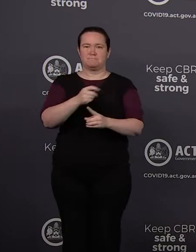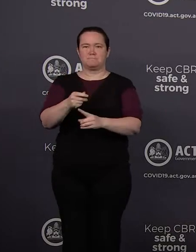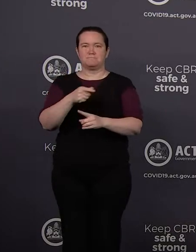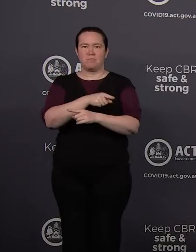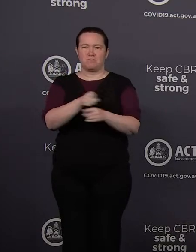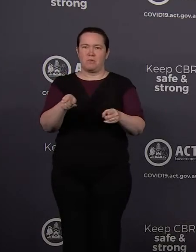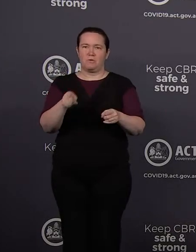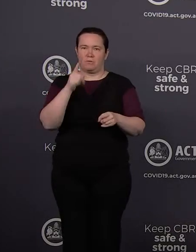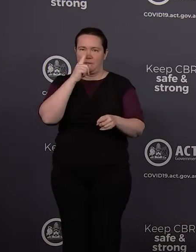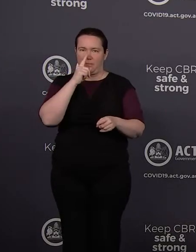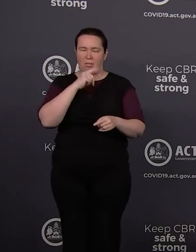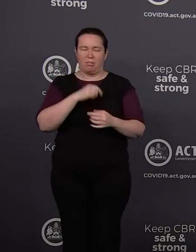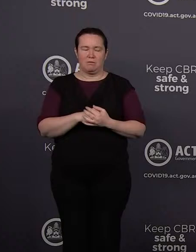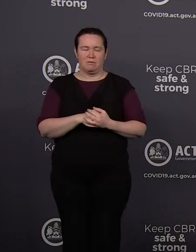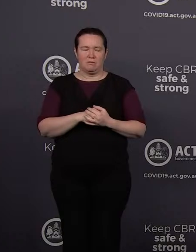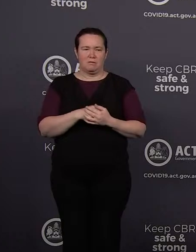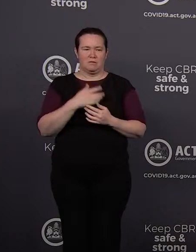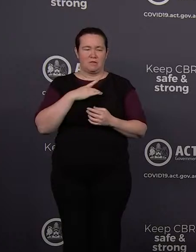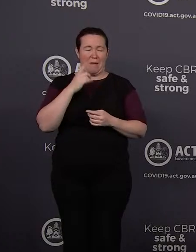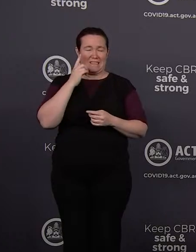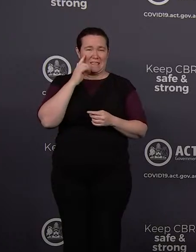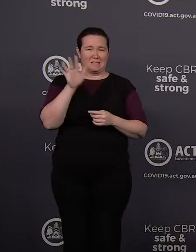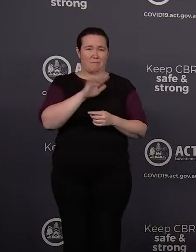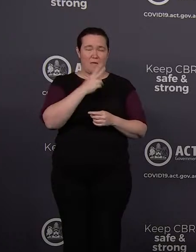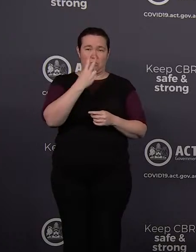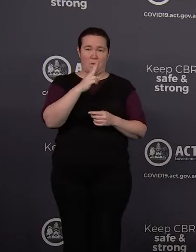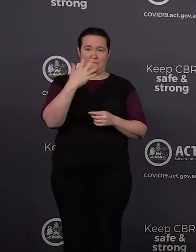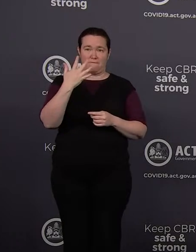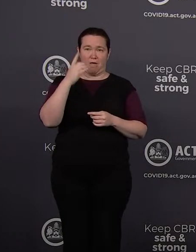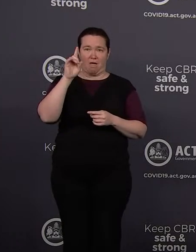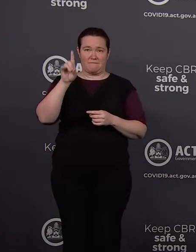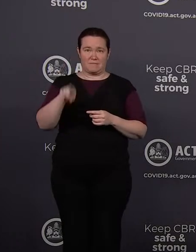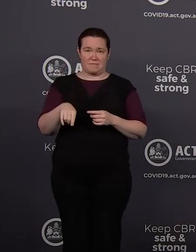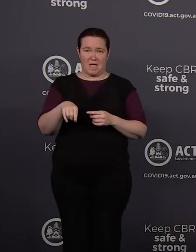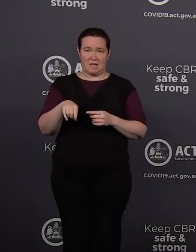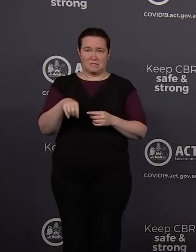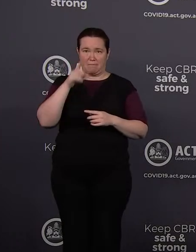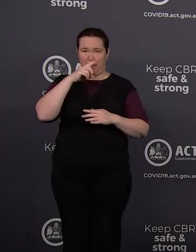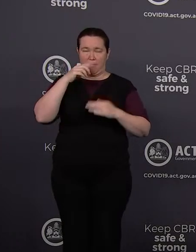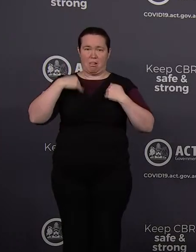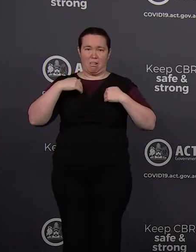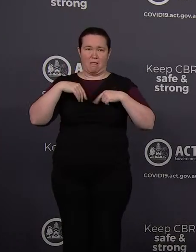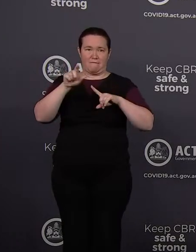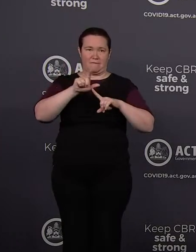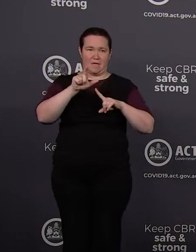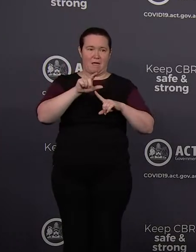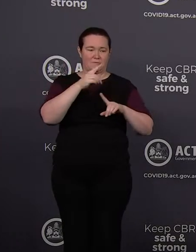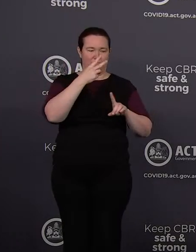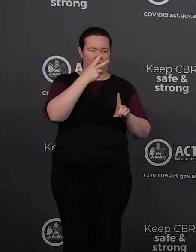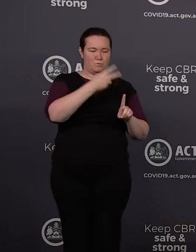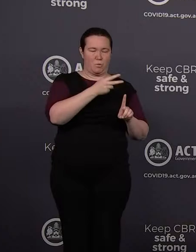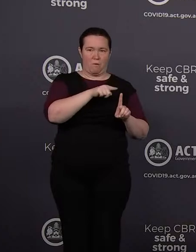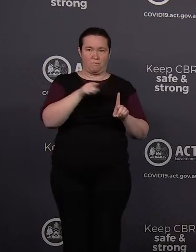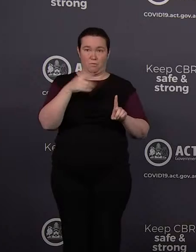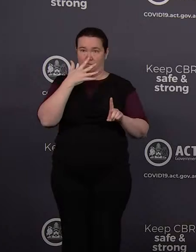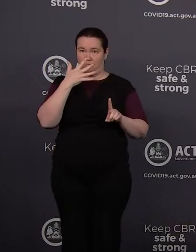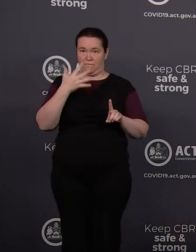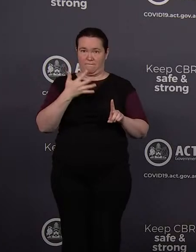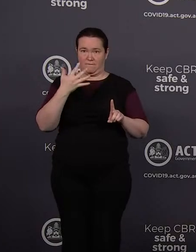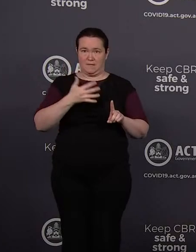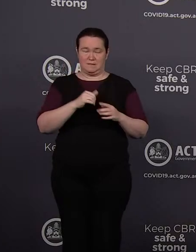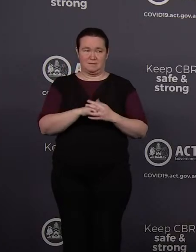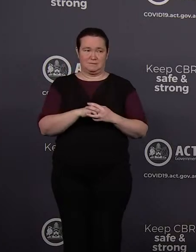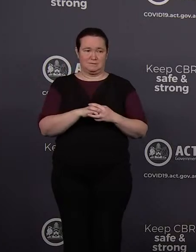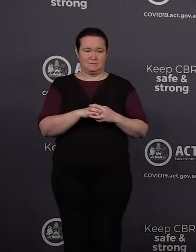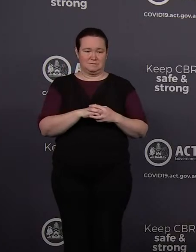I understand there's about 25,000 Canberrans aged between 12 and 15. So it's not